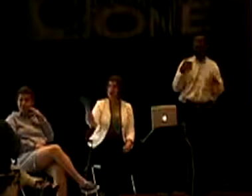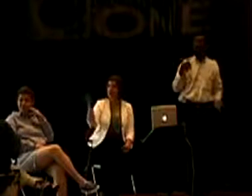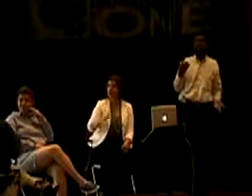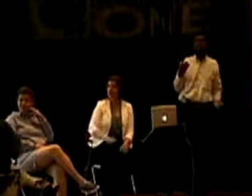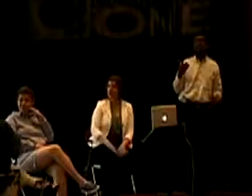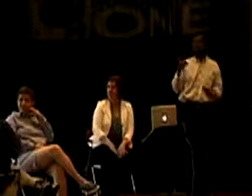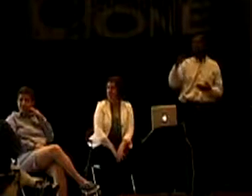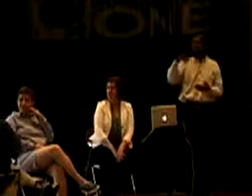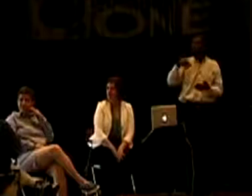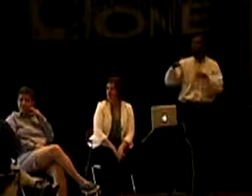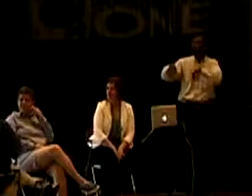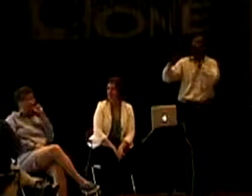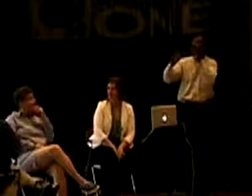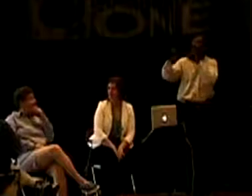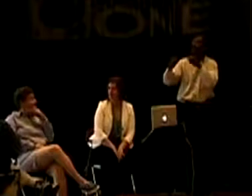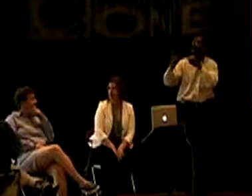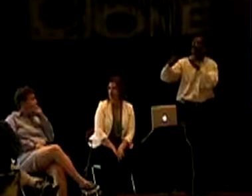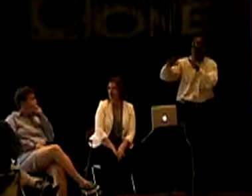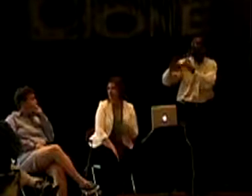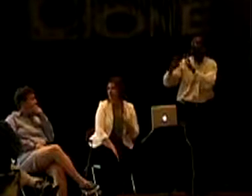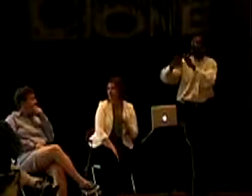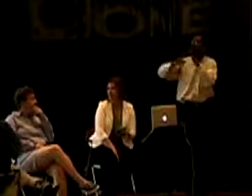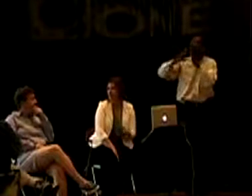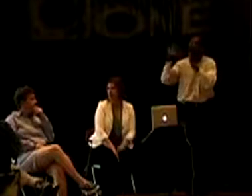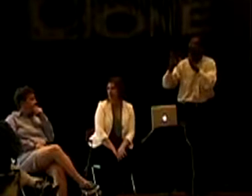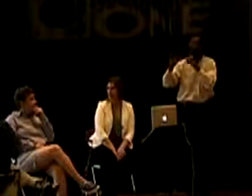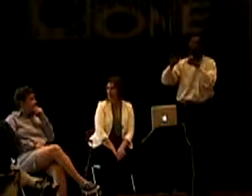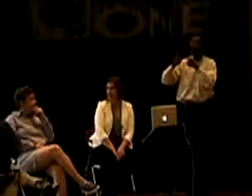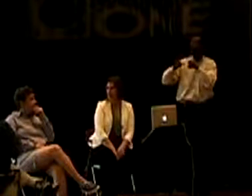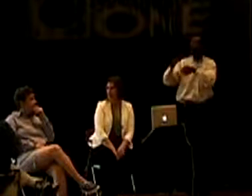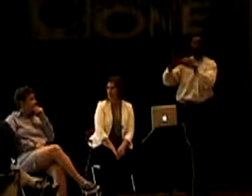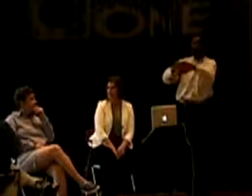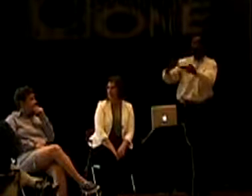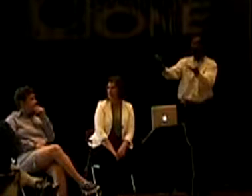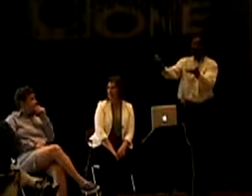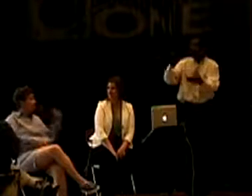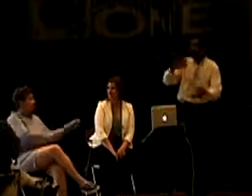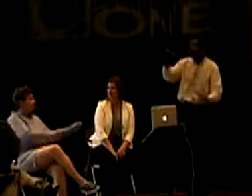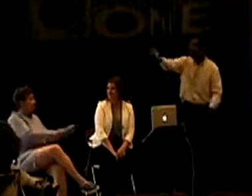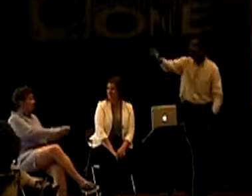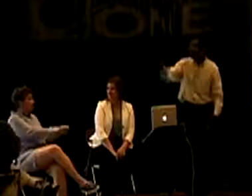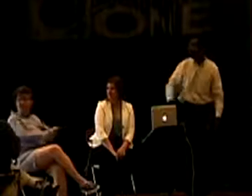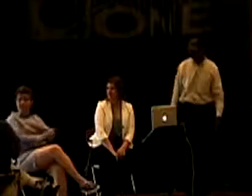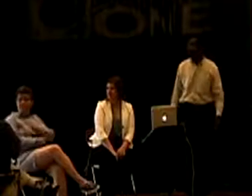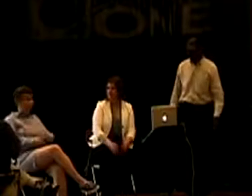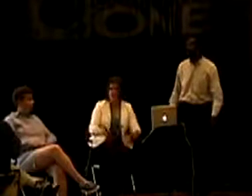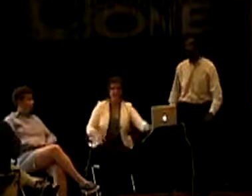before. Can you say anything about what that was for you as somebody working on the show?